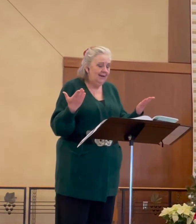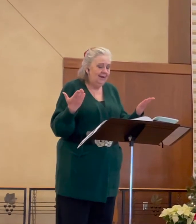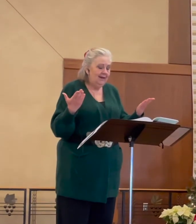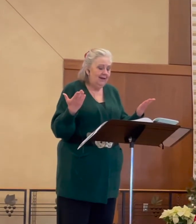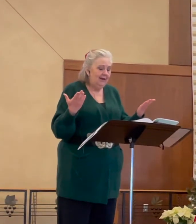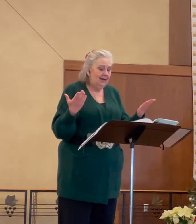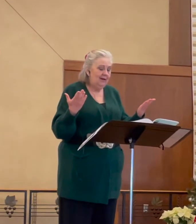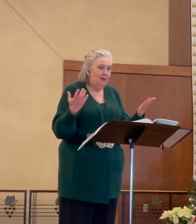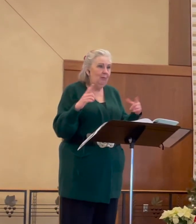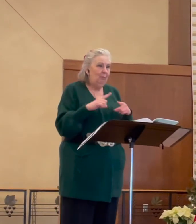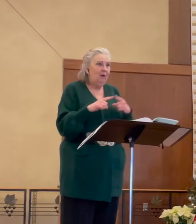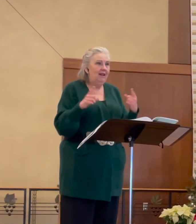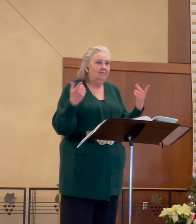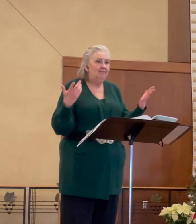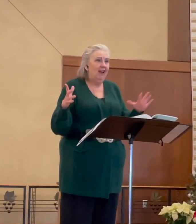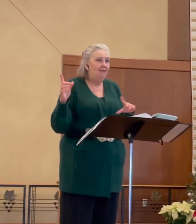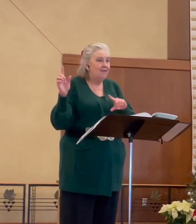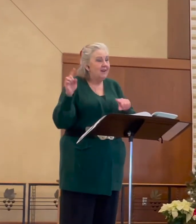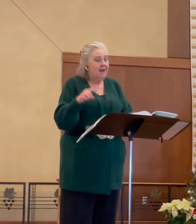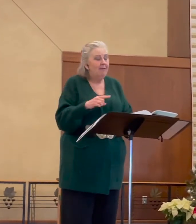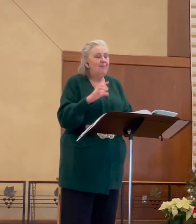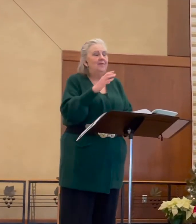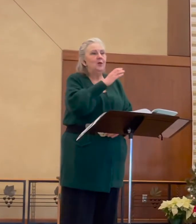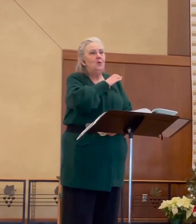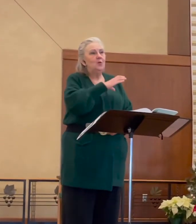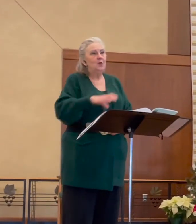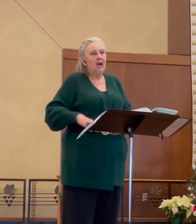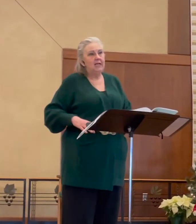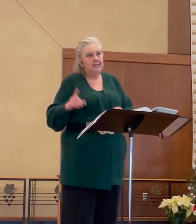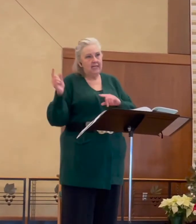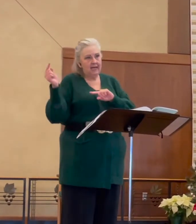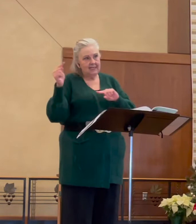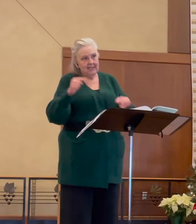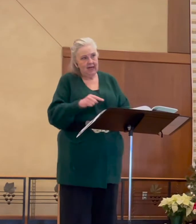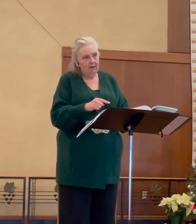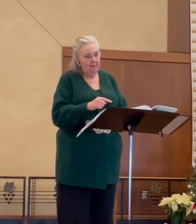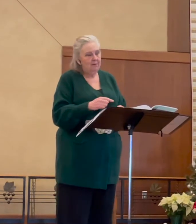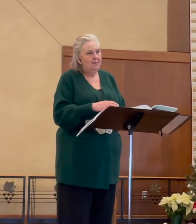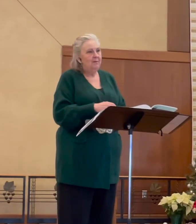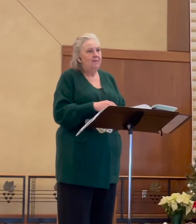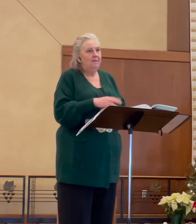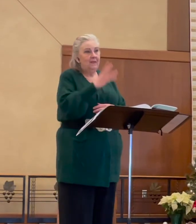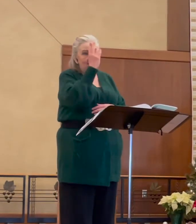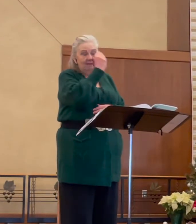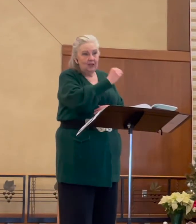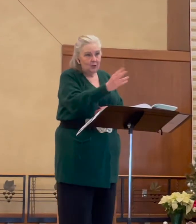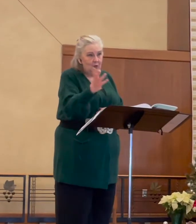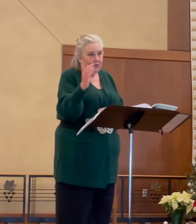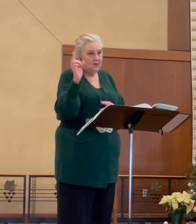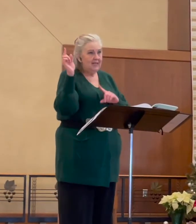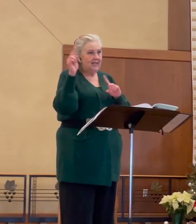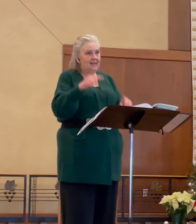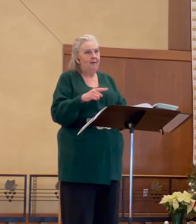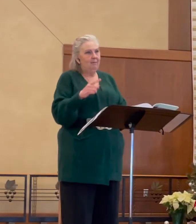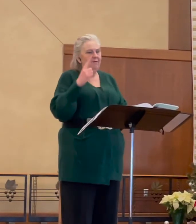But they've come. Christ has come. And this news has come to you.